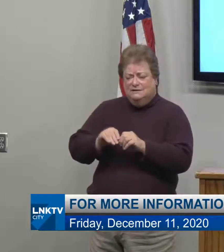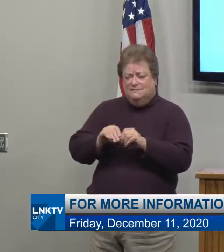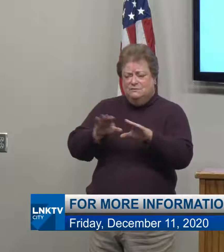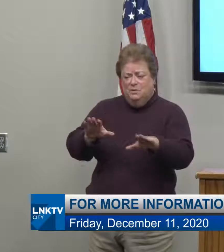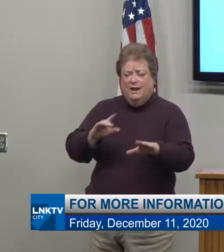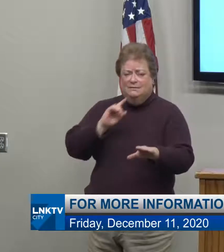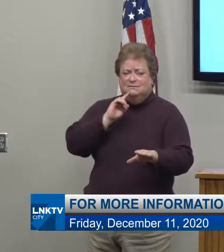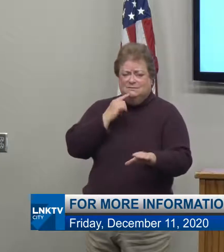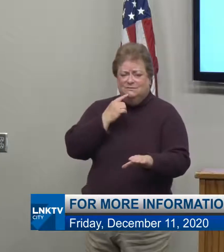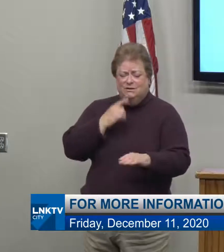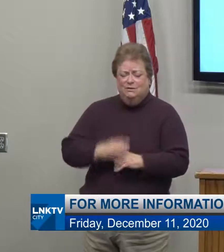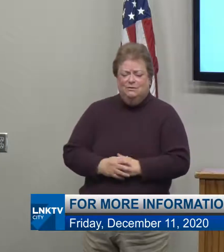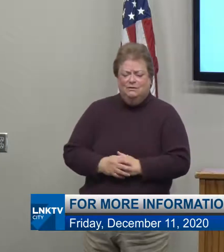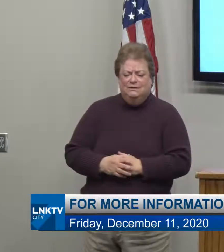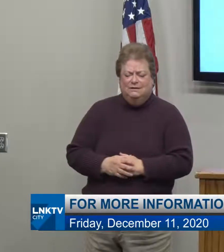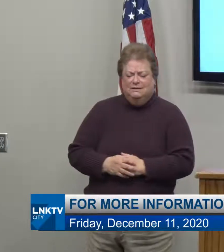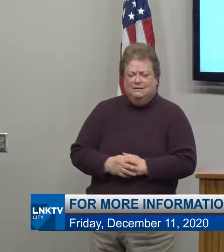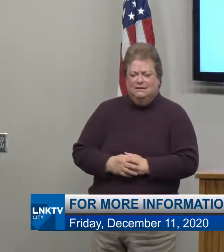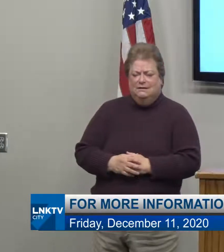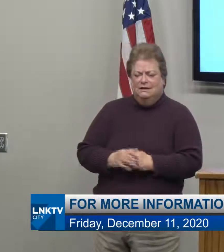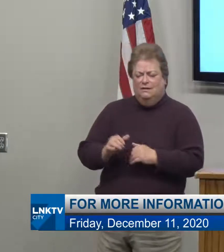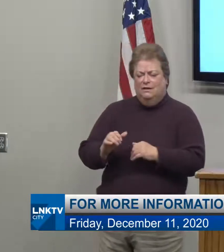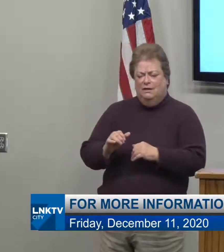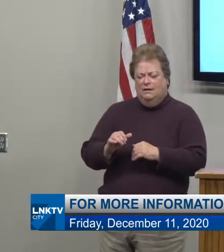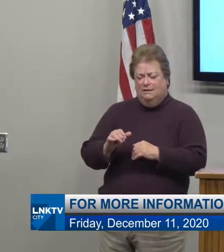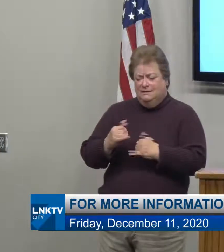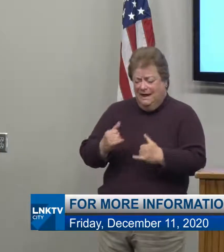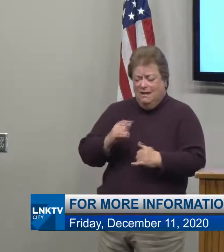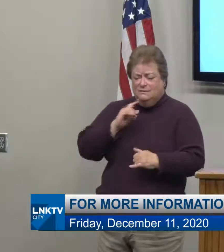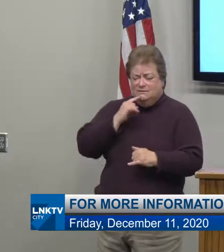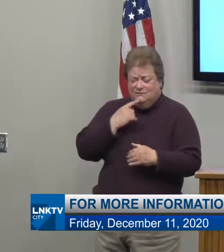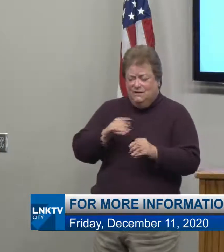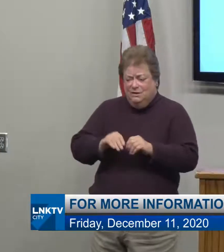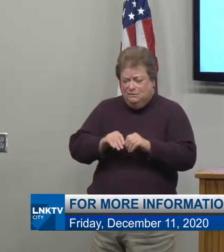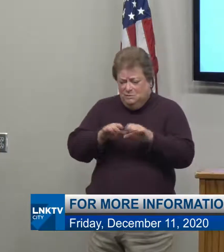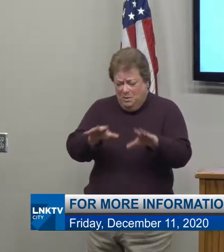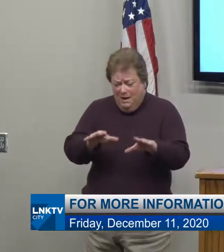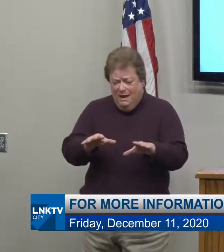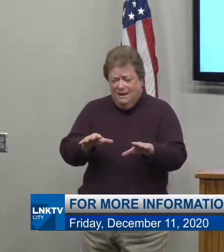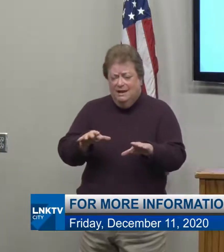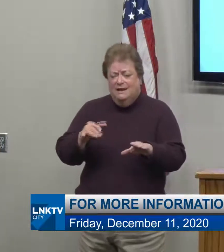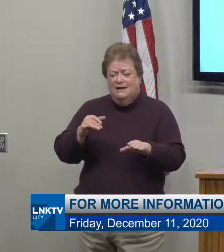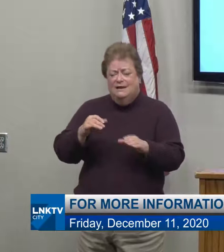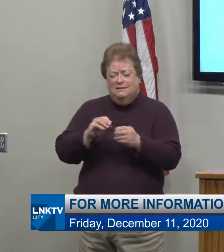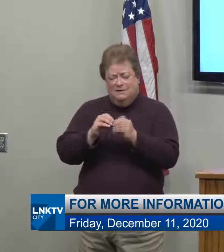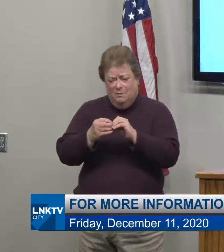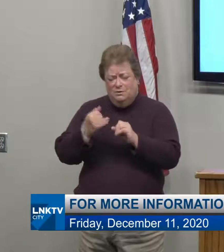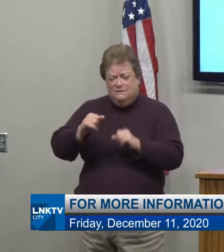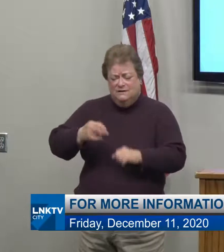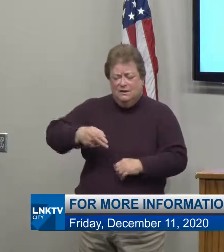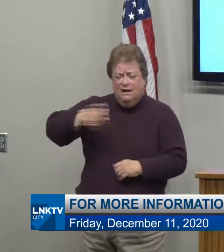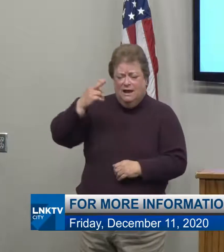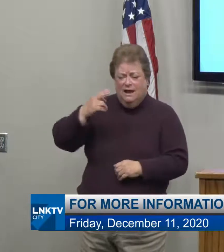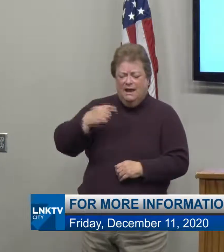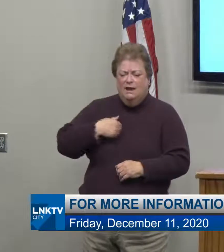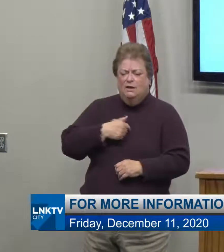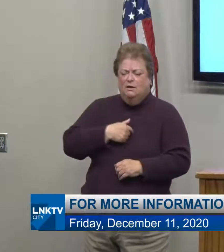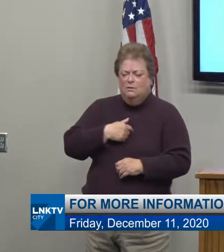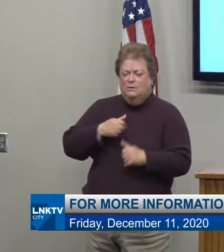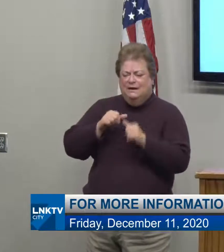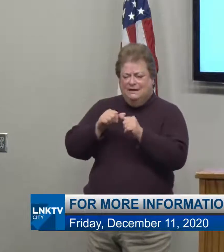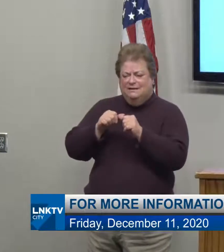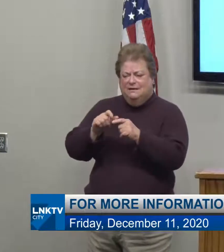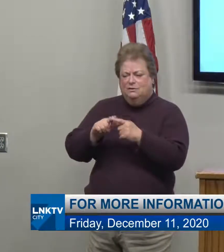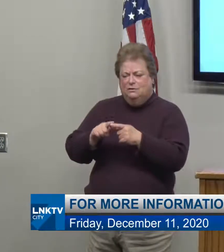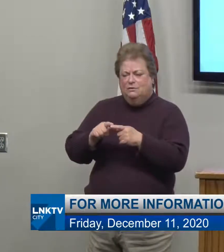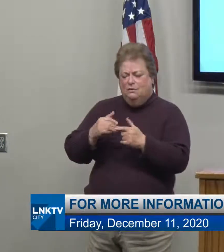severe. While the risk of transmission is severe and case counts remain high, we continue to lose members of our